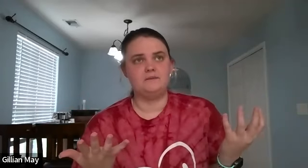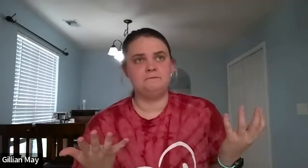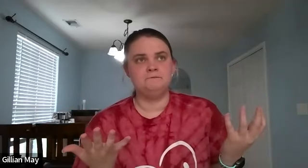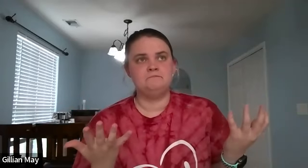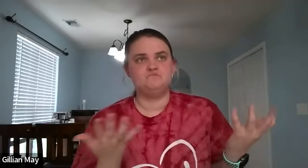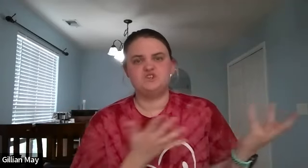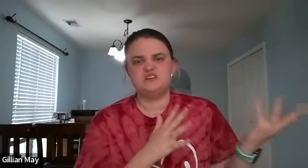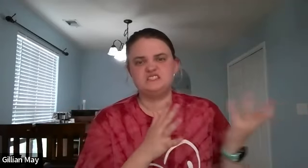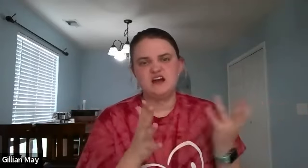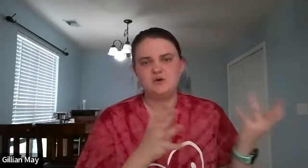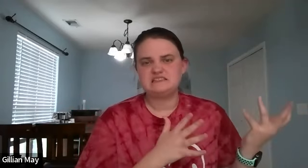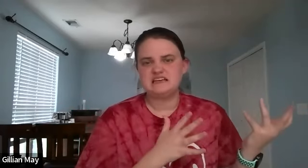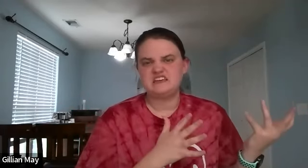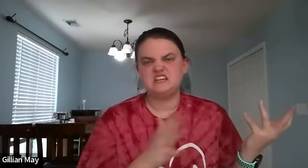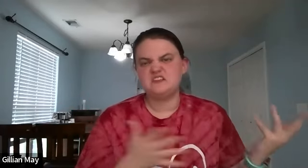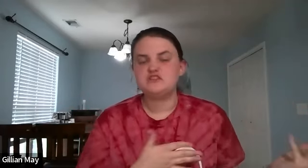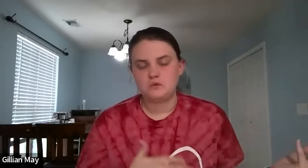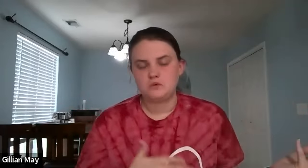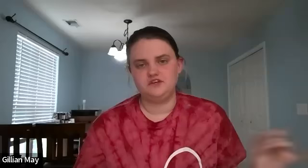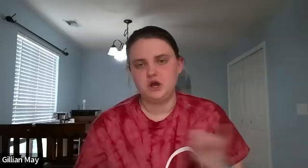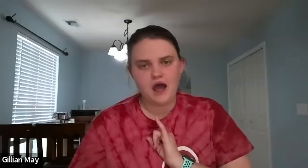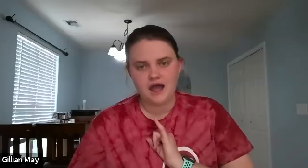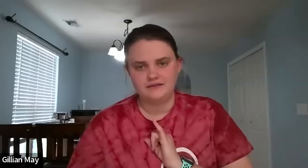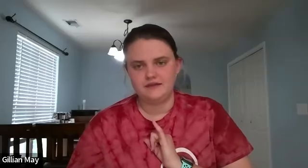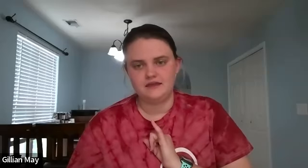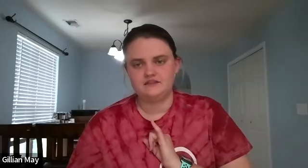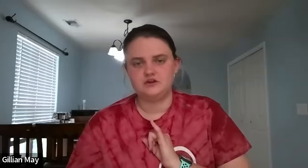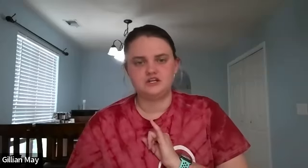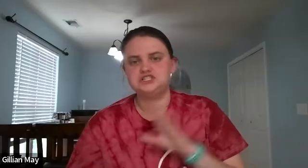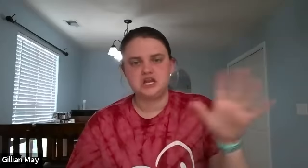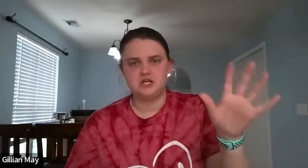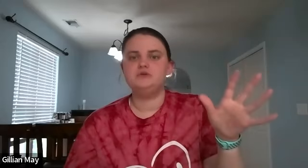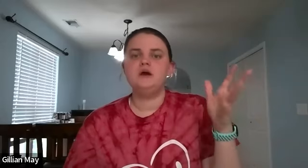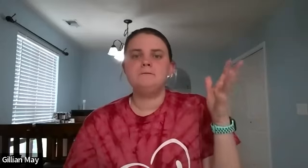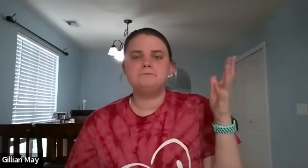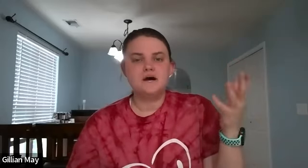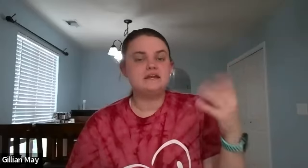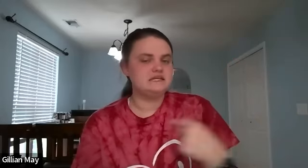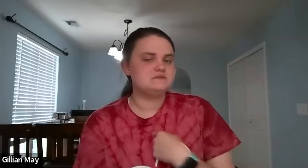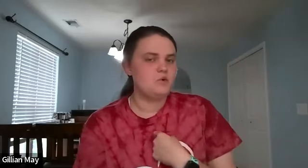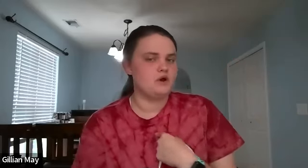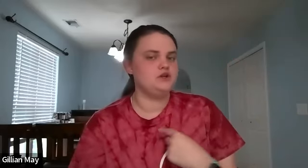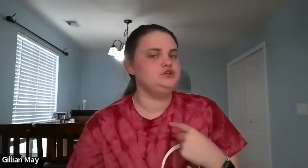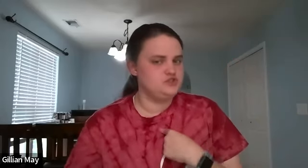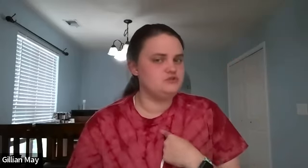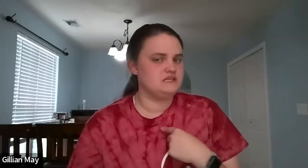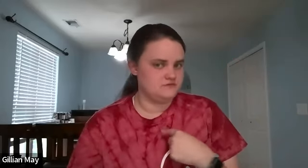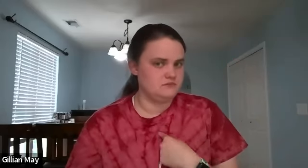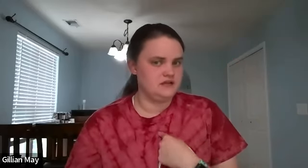And so it's not always like, it's not the end of the world if you go I and like they're gonna shun you, but it is more, you do this for me. Like